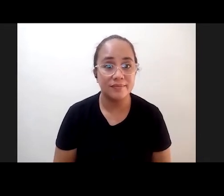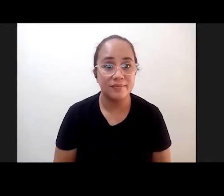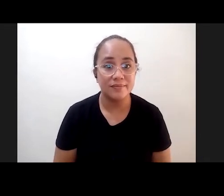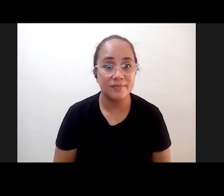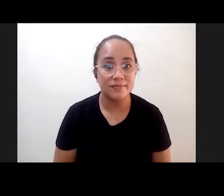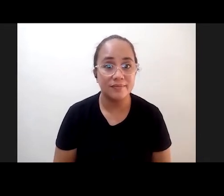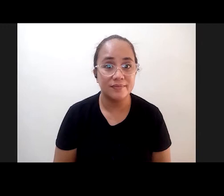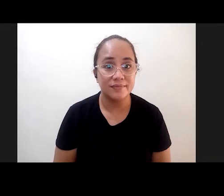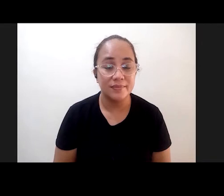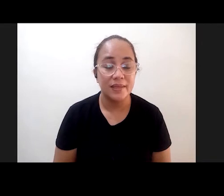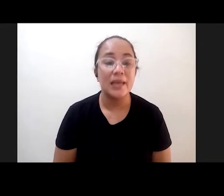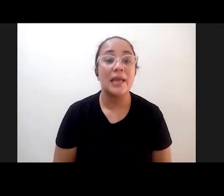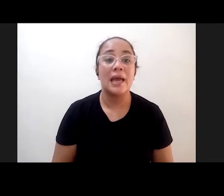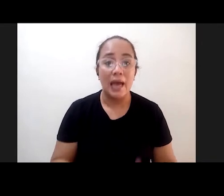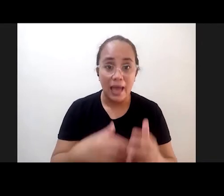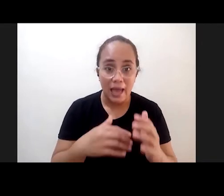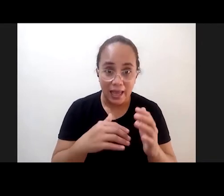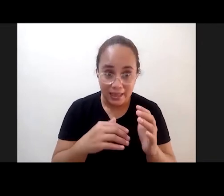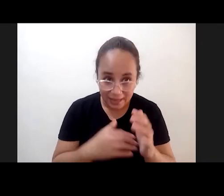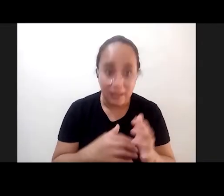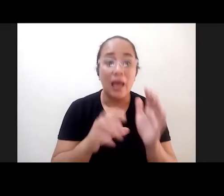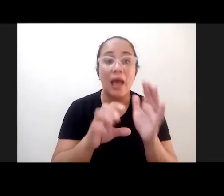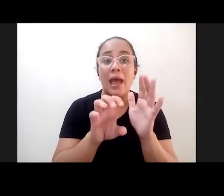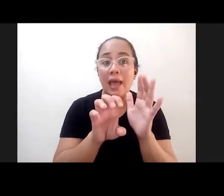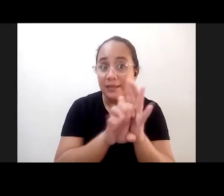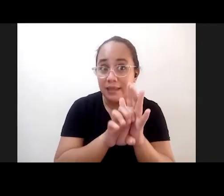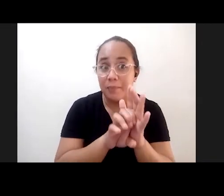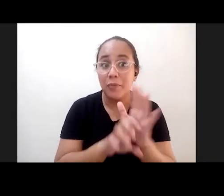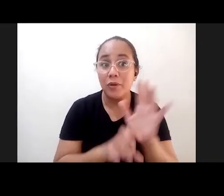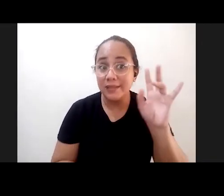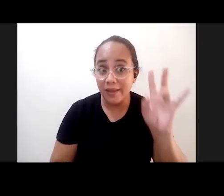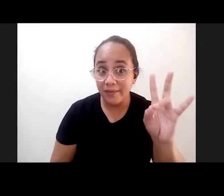And then example 7,